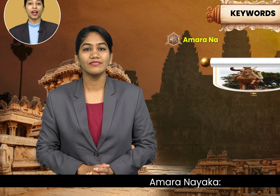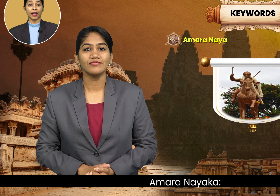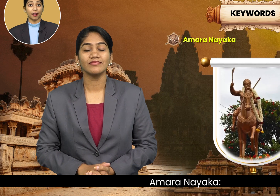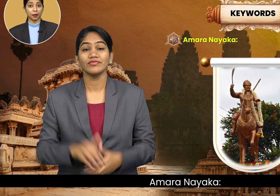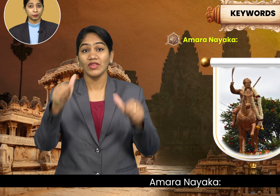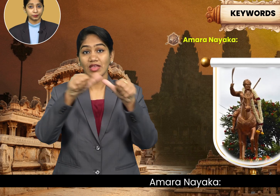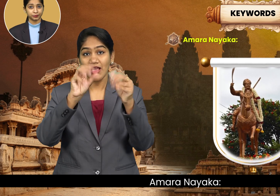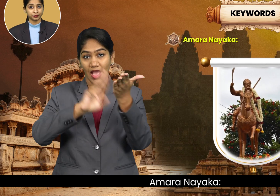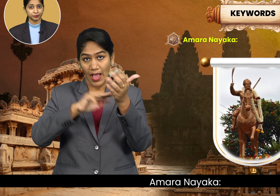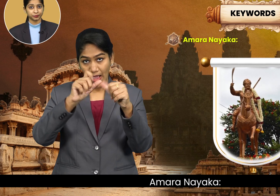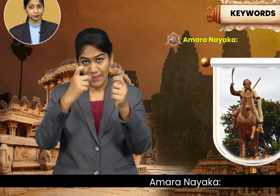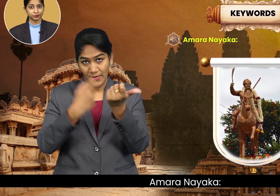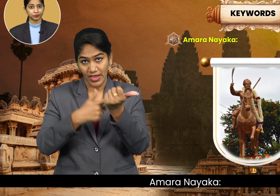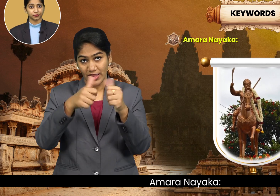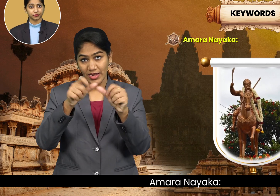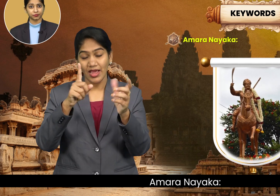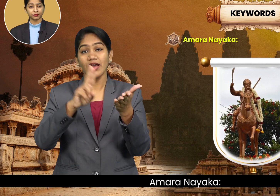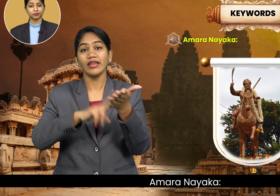Nayaka.